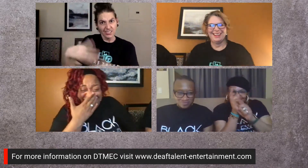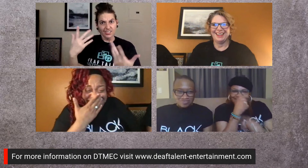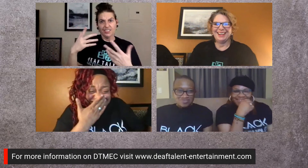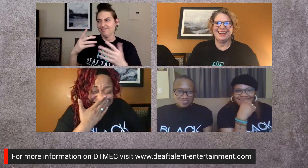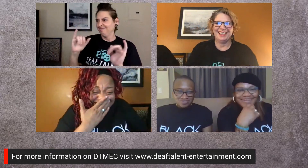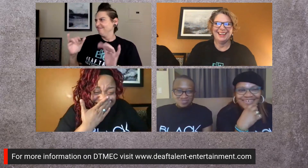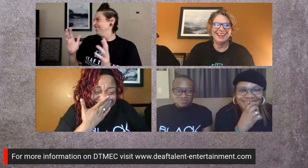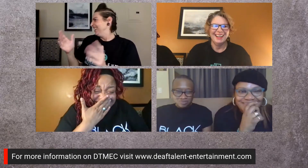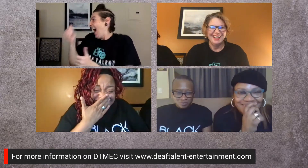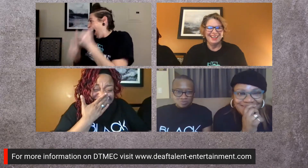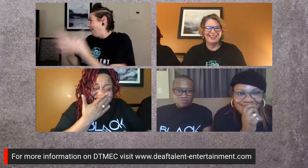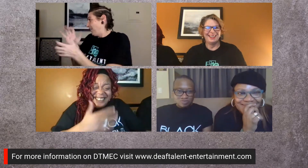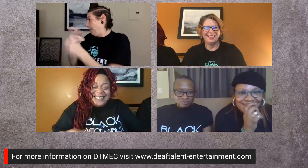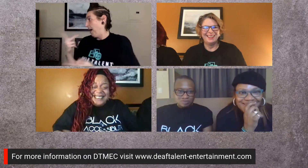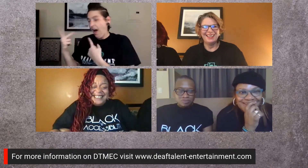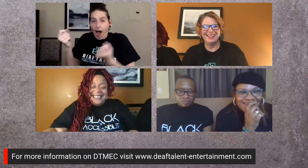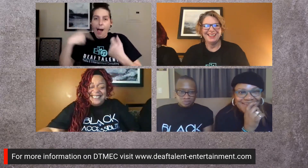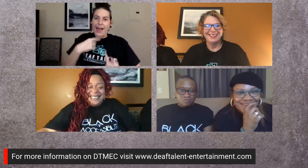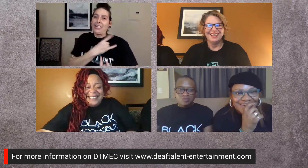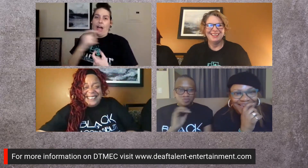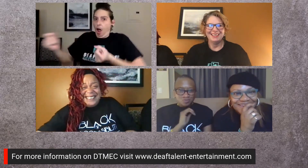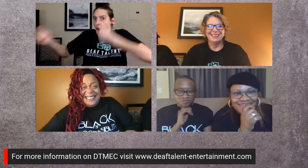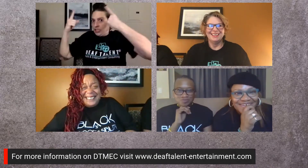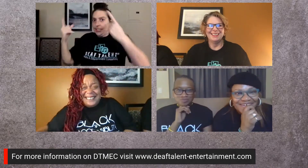pressure. That's normal.